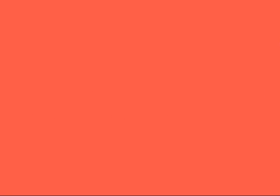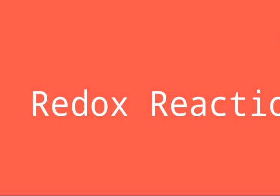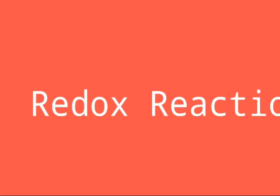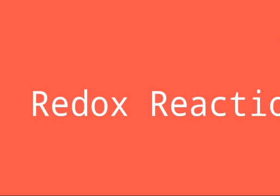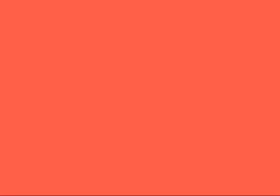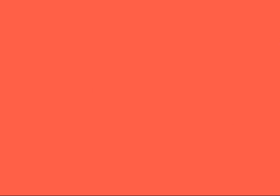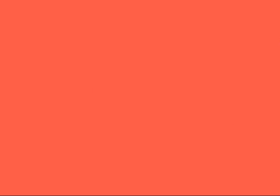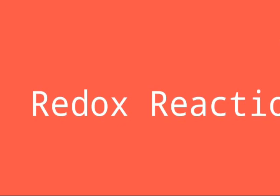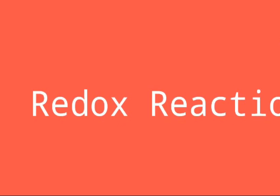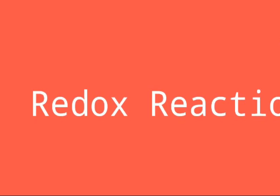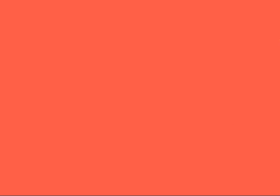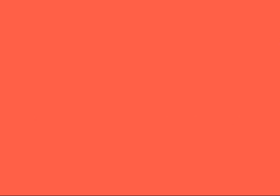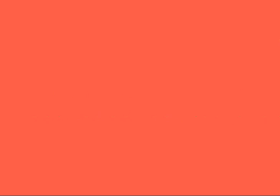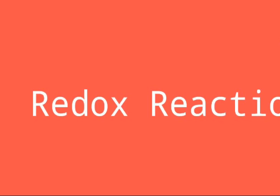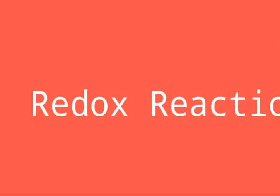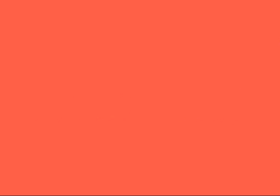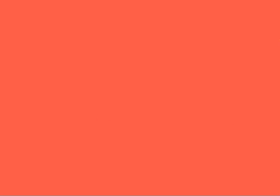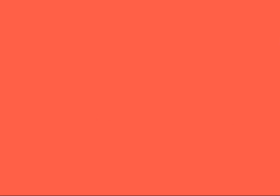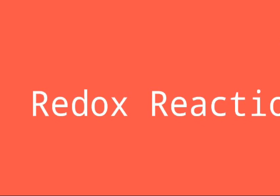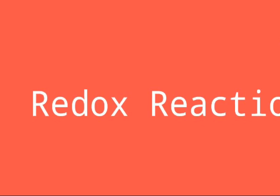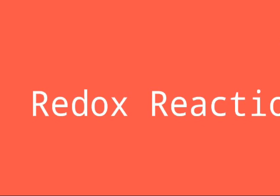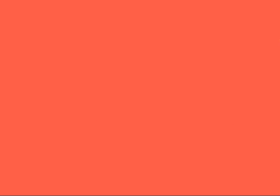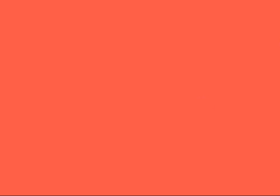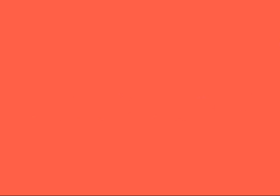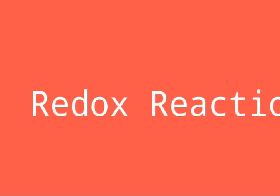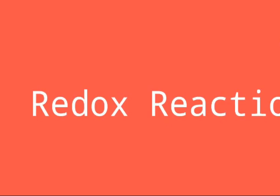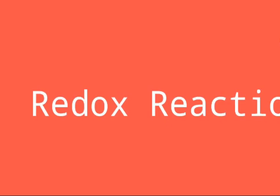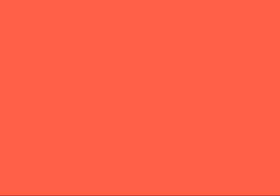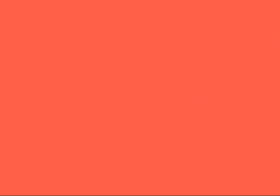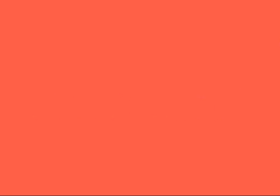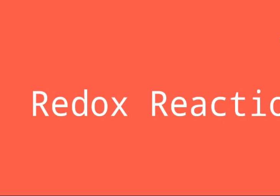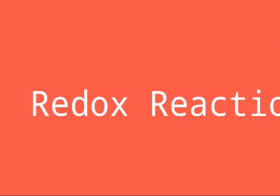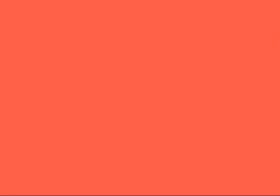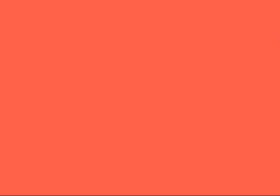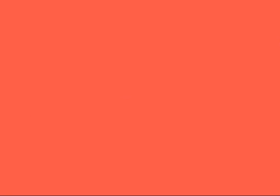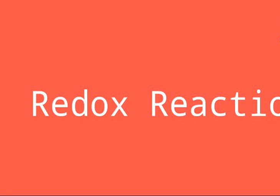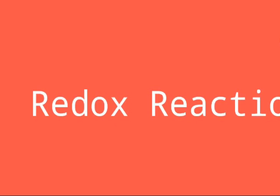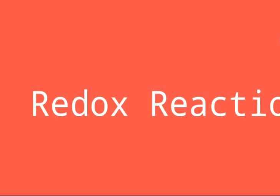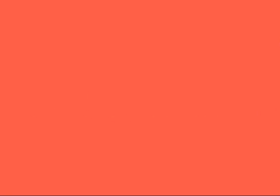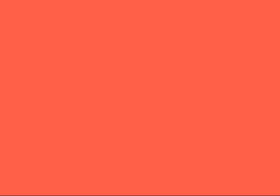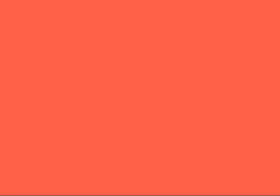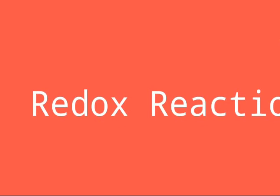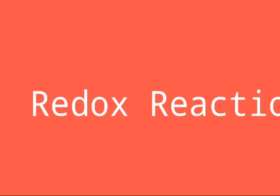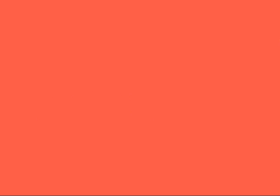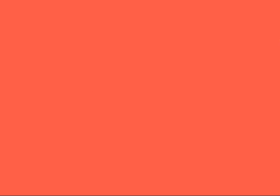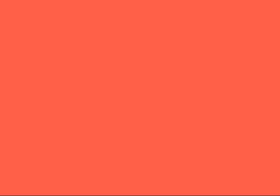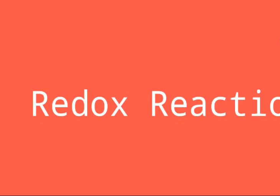which reduction and oxidation both take place simultaneously. How? Means